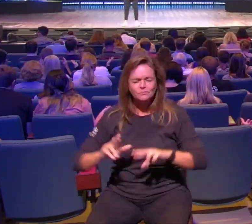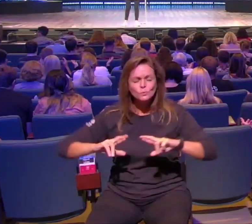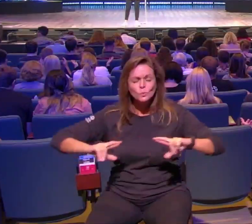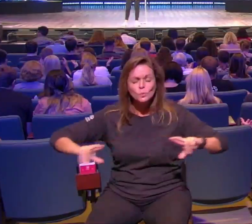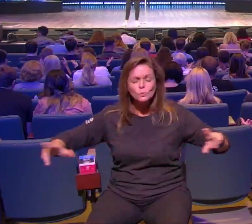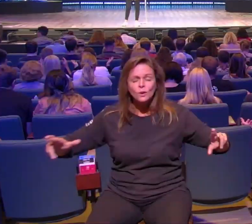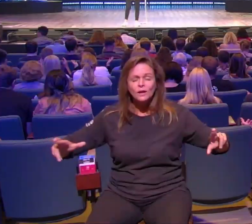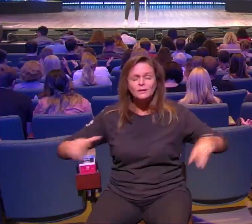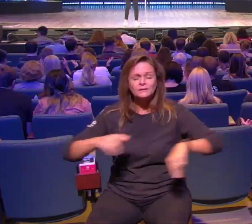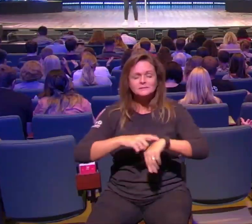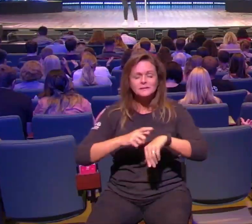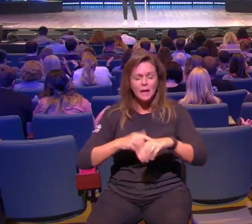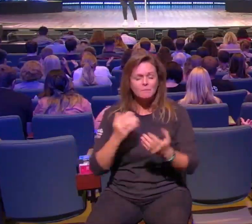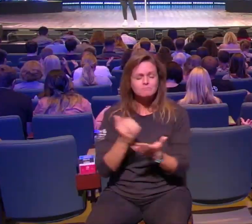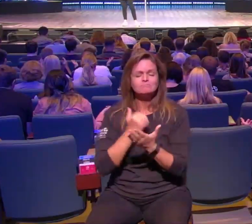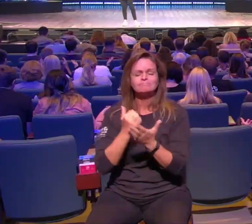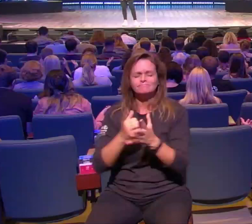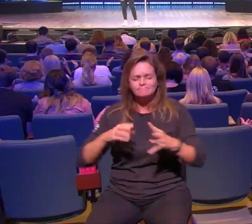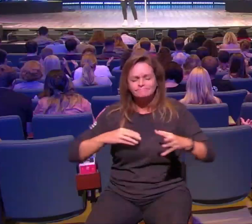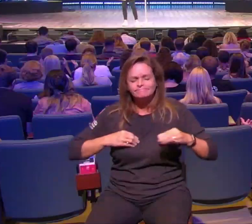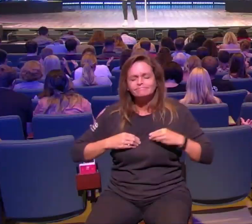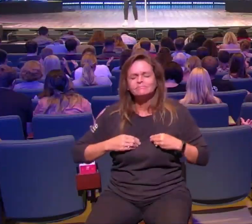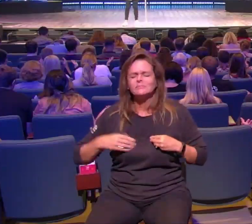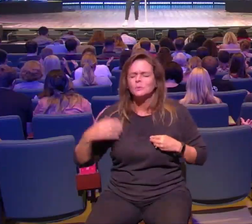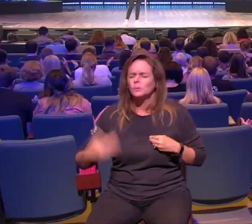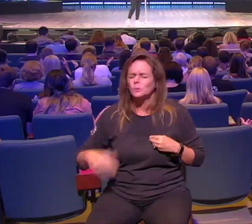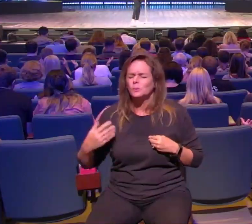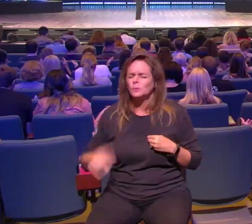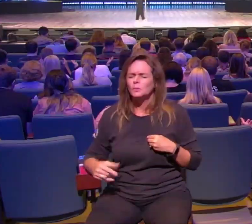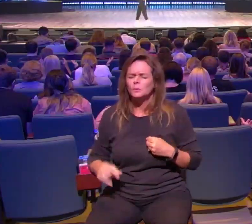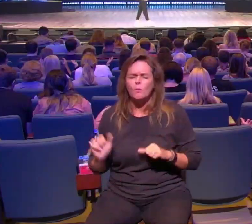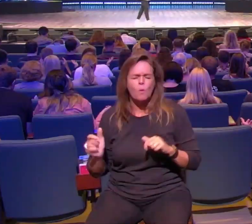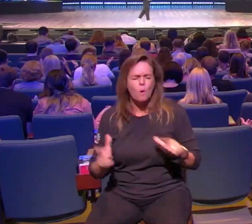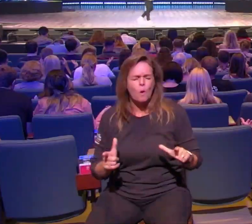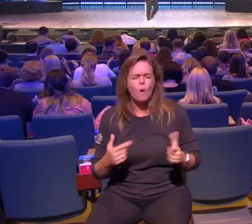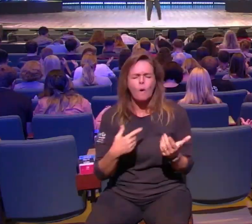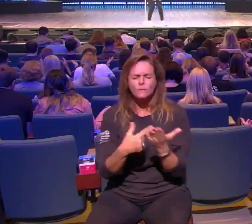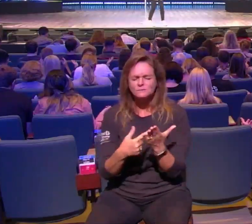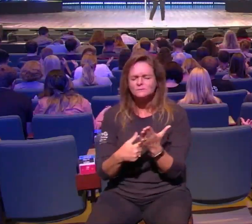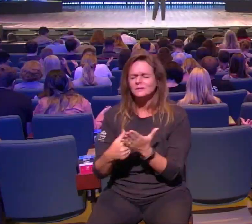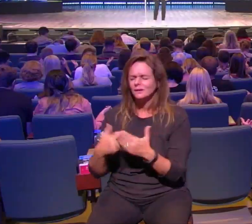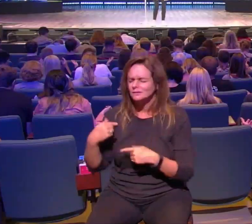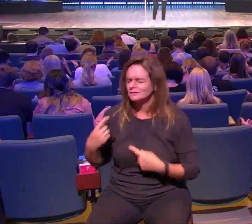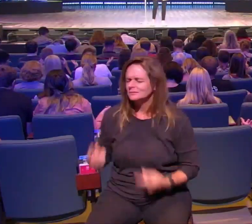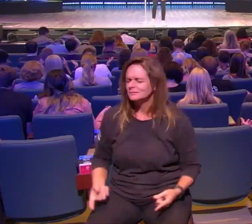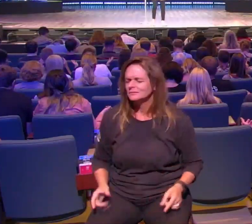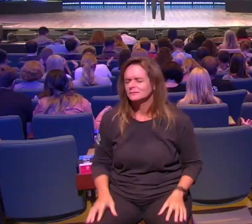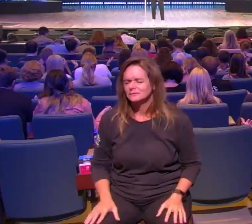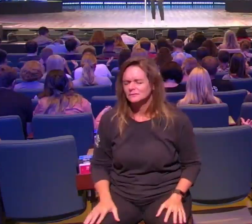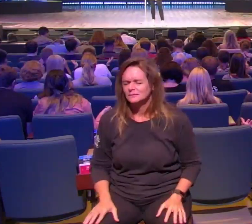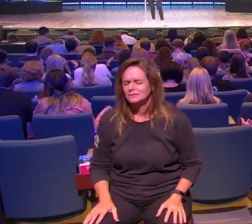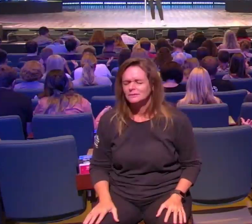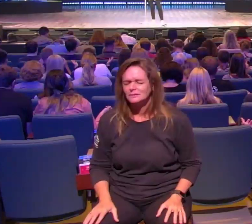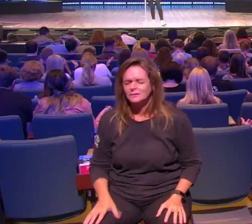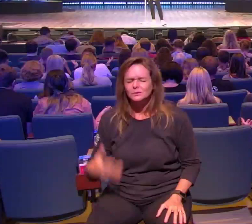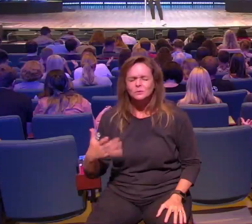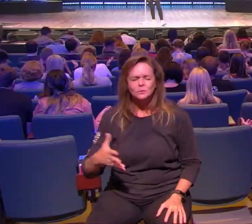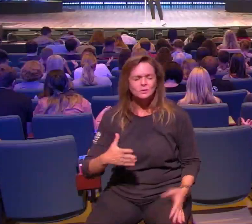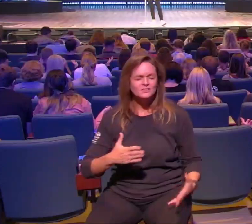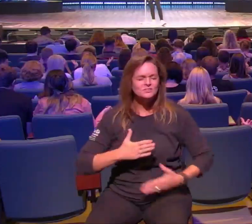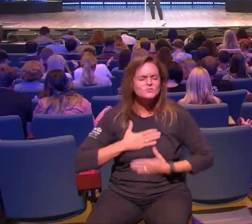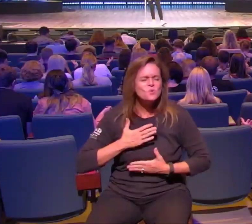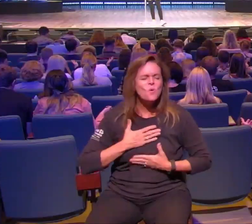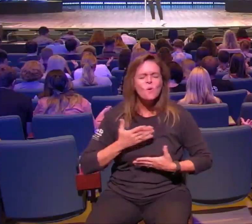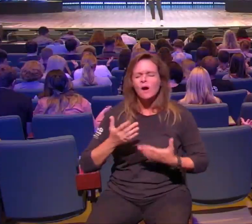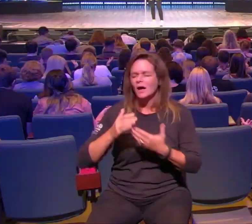not even know if you can have access to all that I've been talking about, this inheritance of joy and of